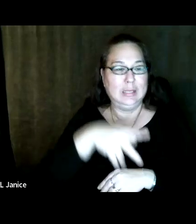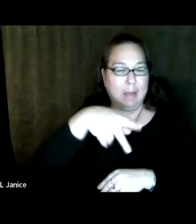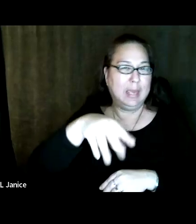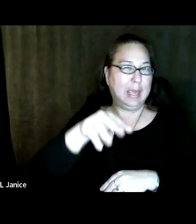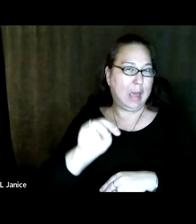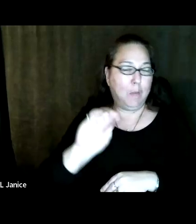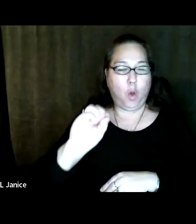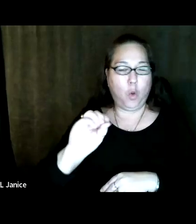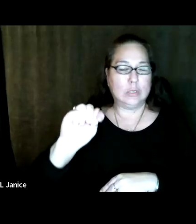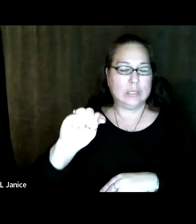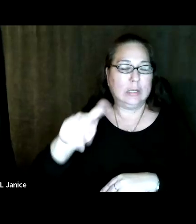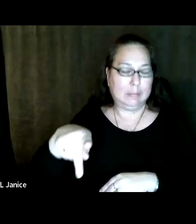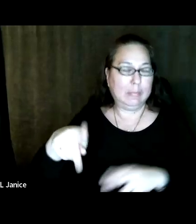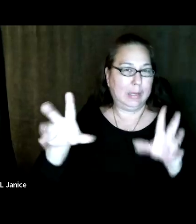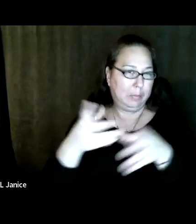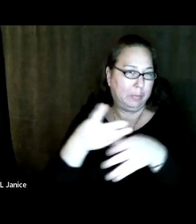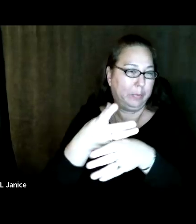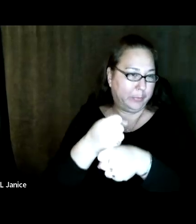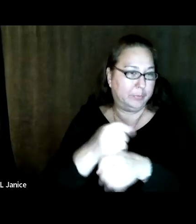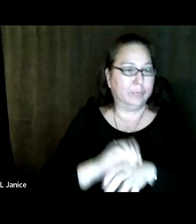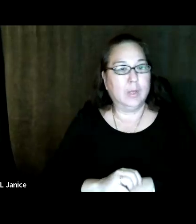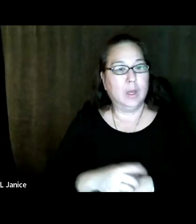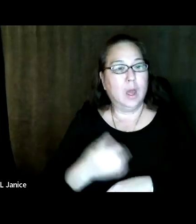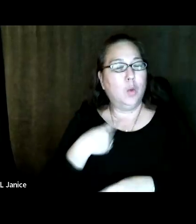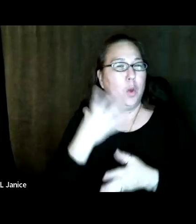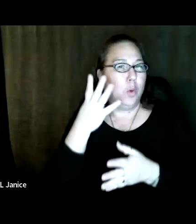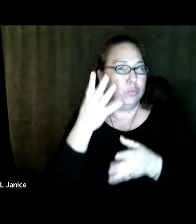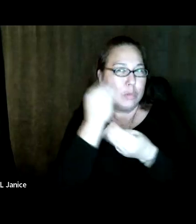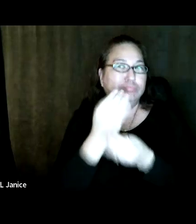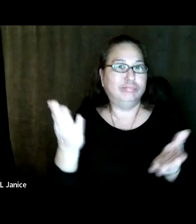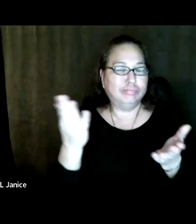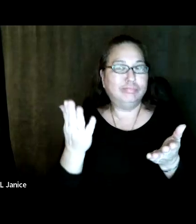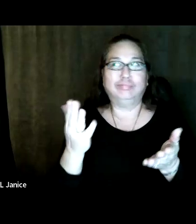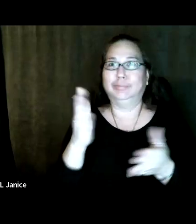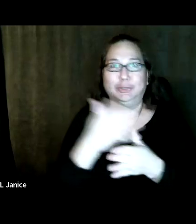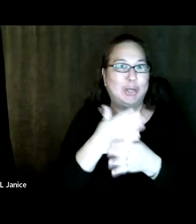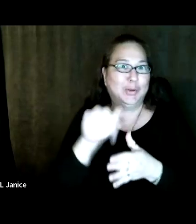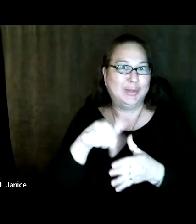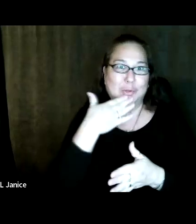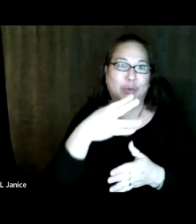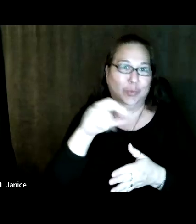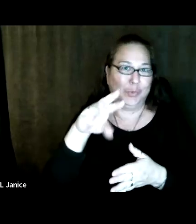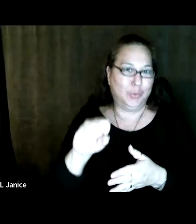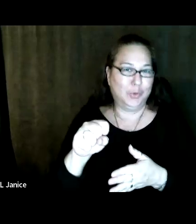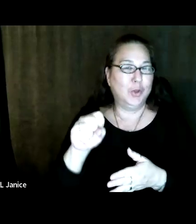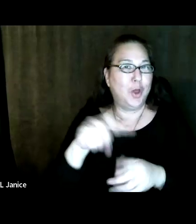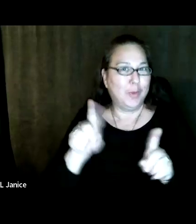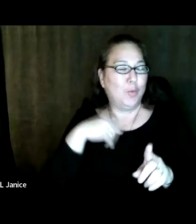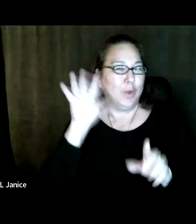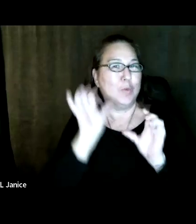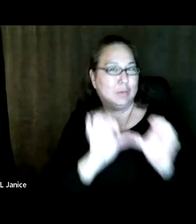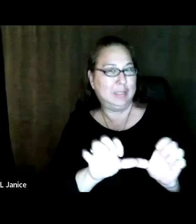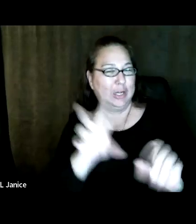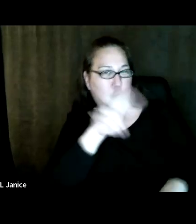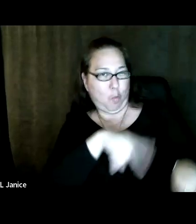on the progress of this, reporting it out, but we just want to make sure that we share the good news that we are ahead of where we were last year in